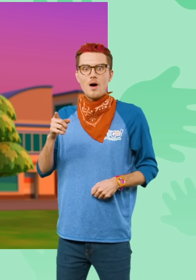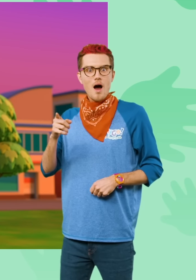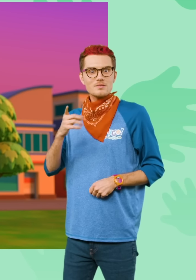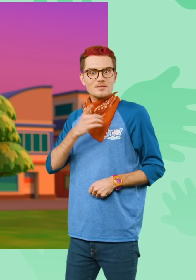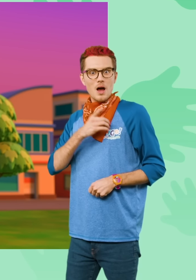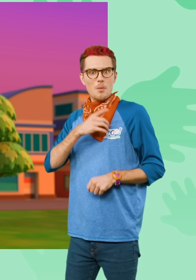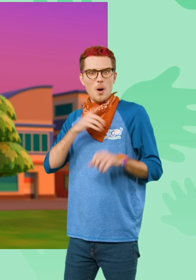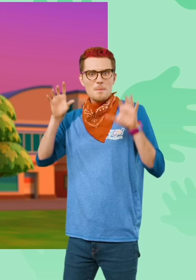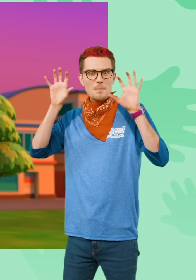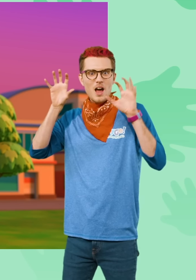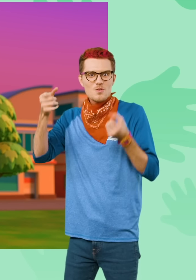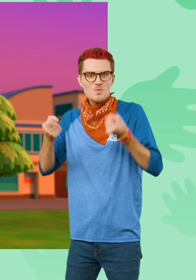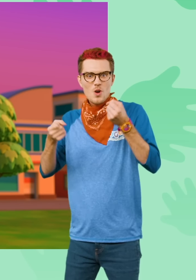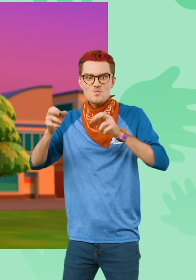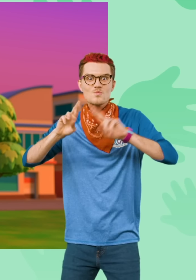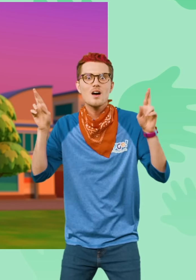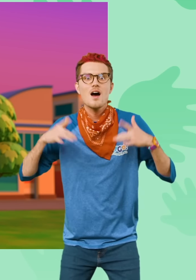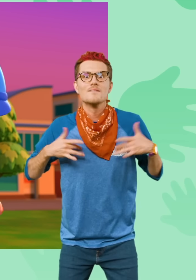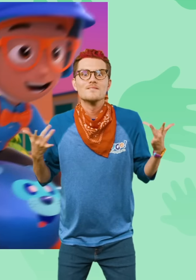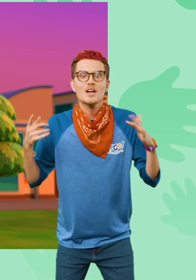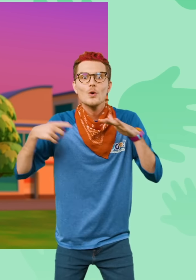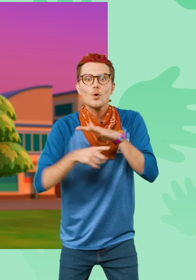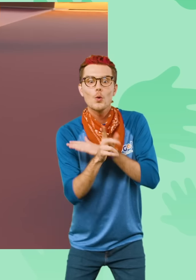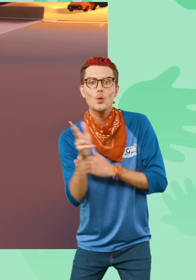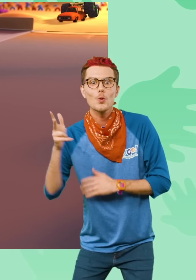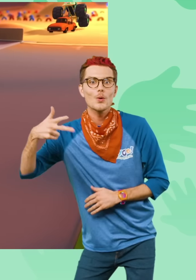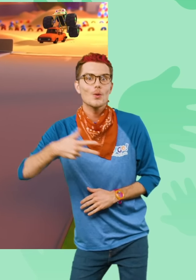Debo the monster truck is ready for adventure!